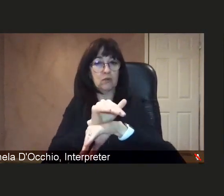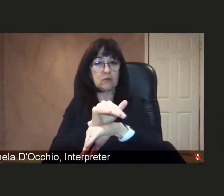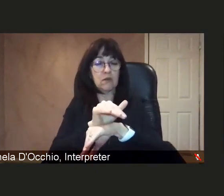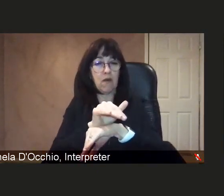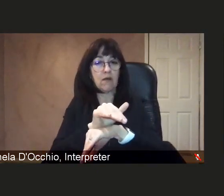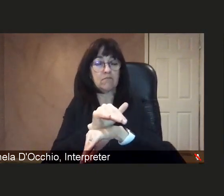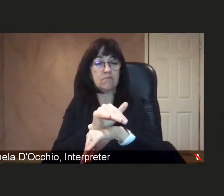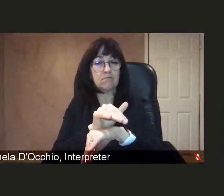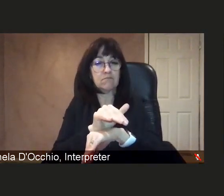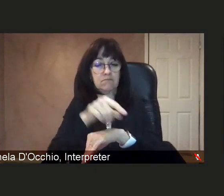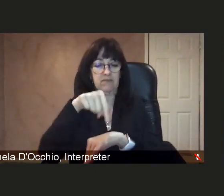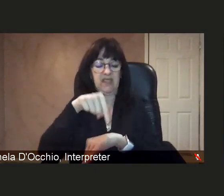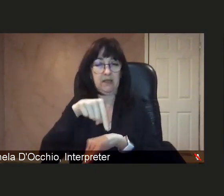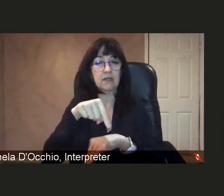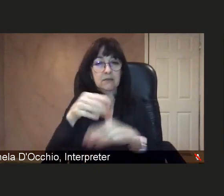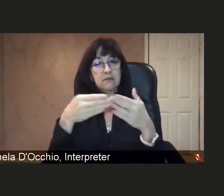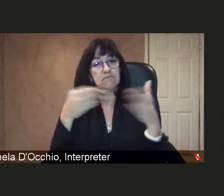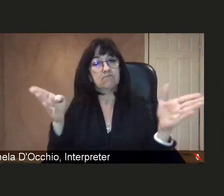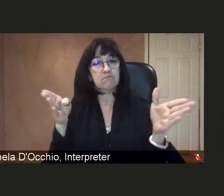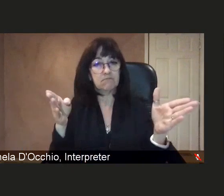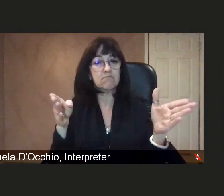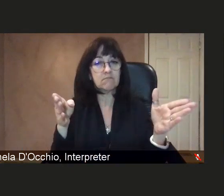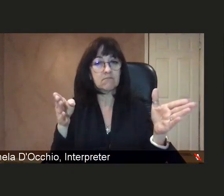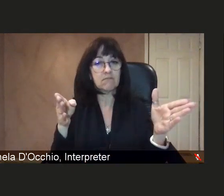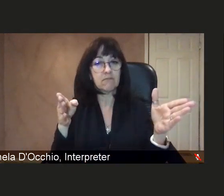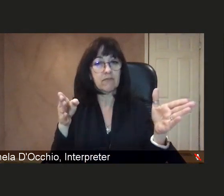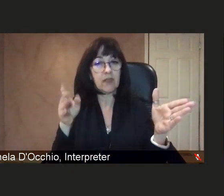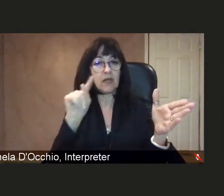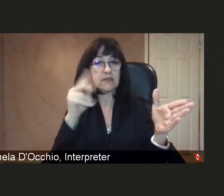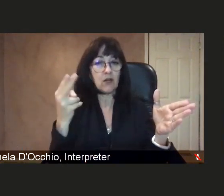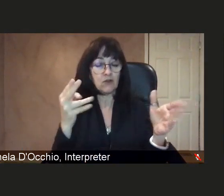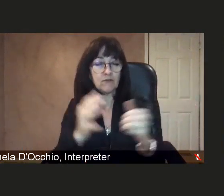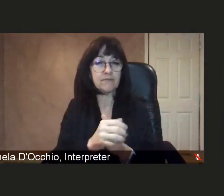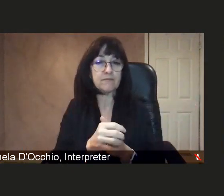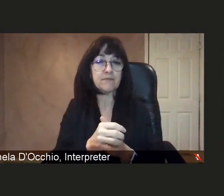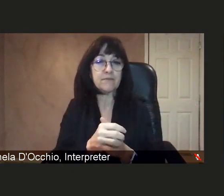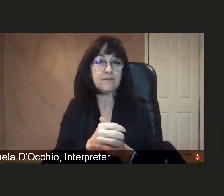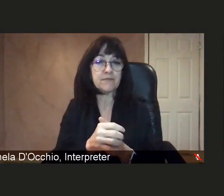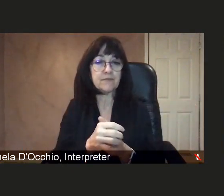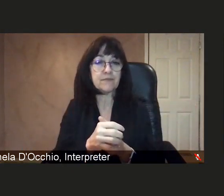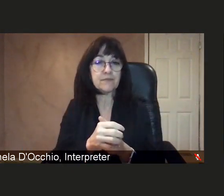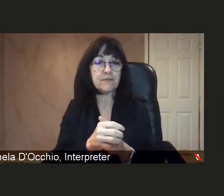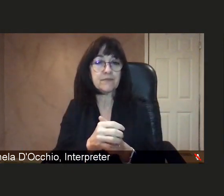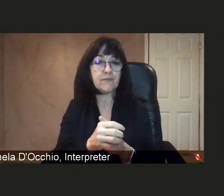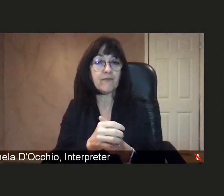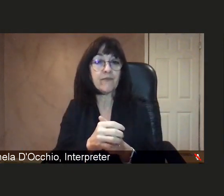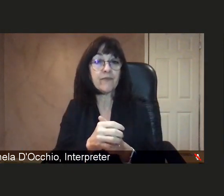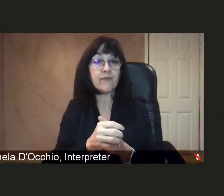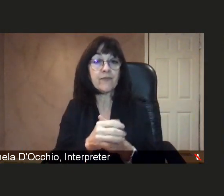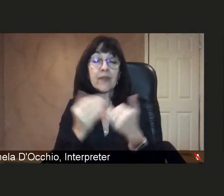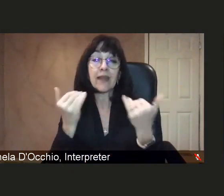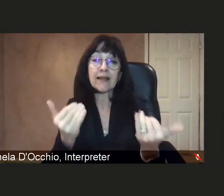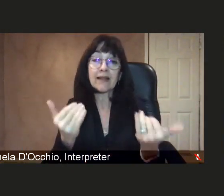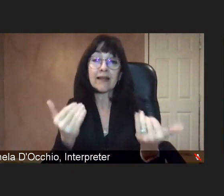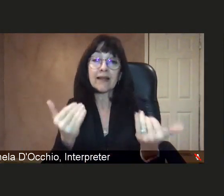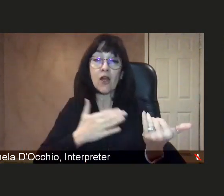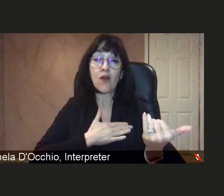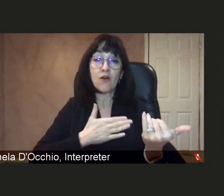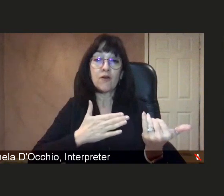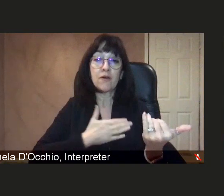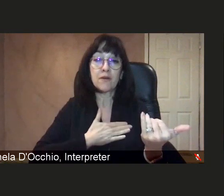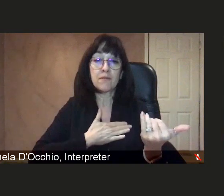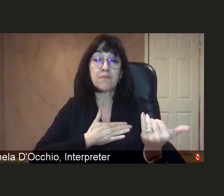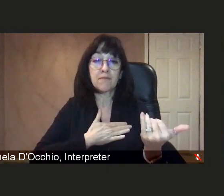hall. And so, without further ado, it's my privilege to introduce Mr.